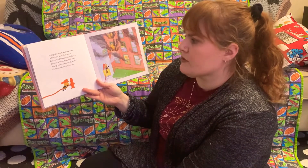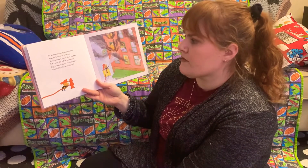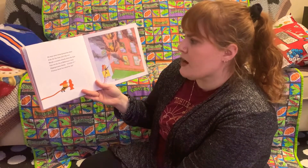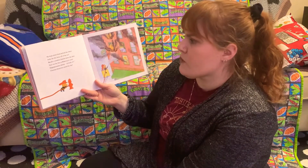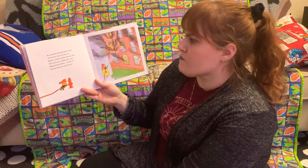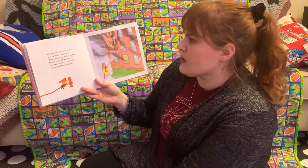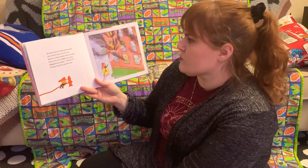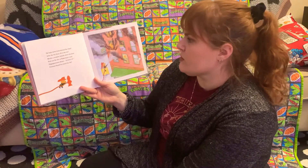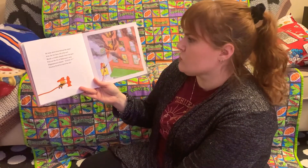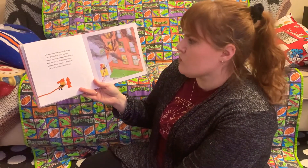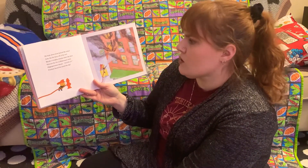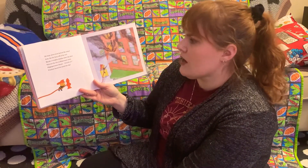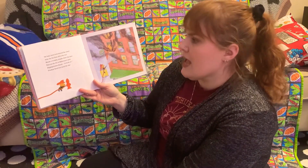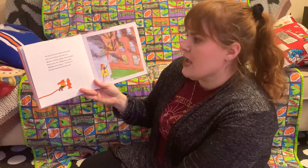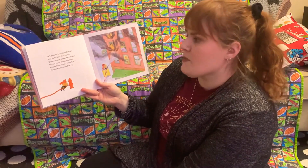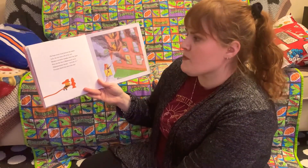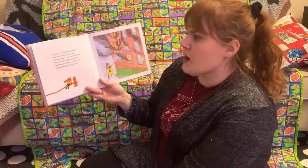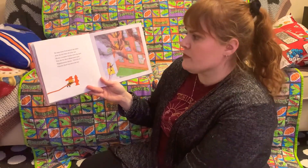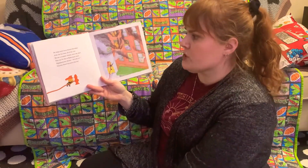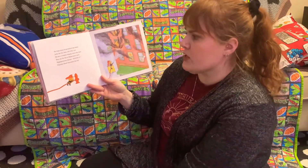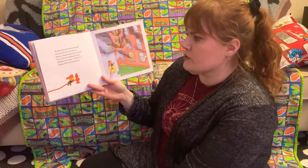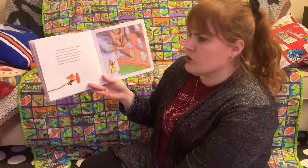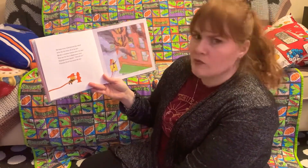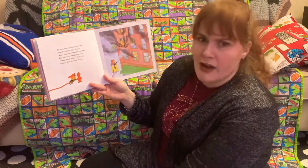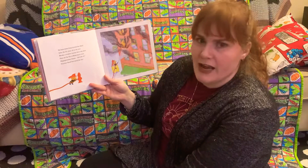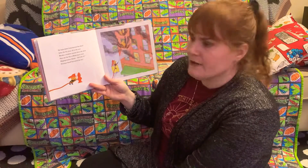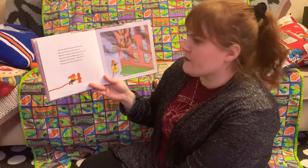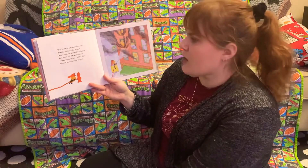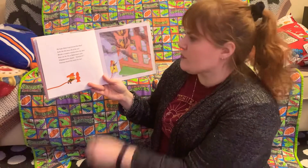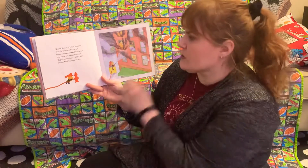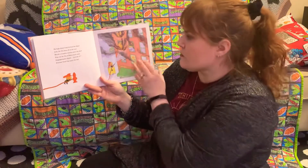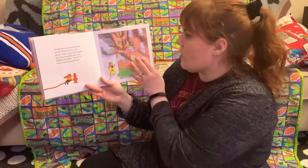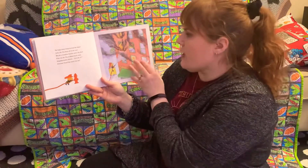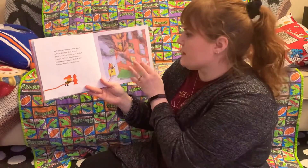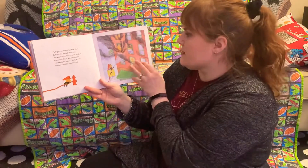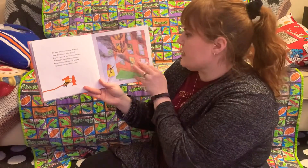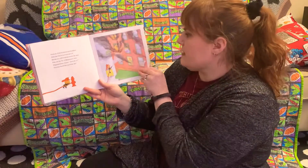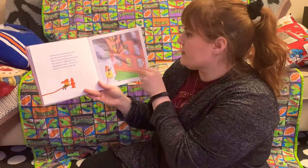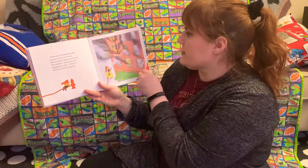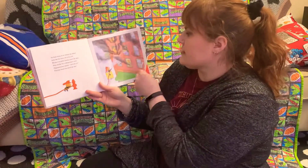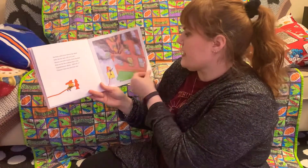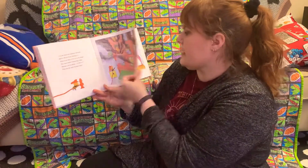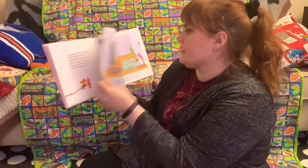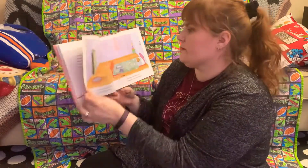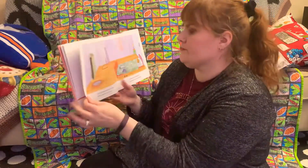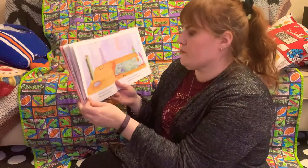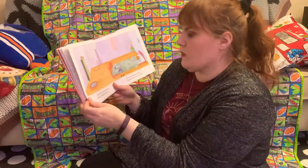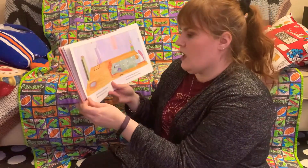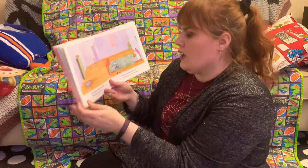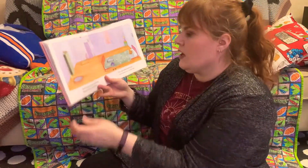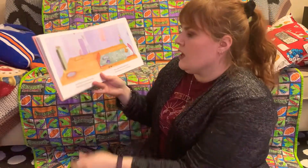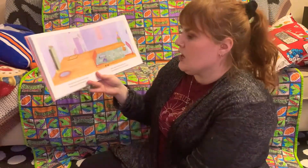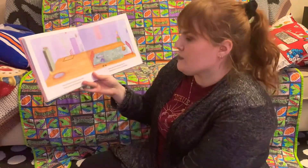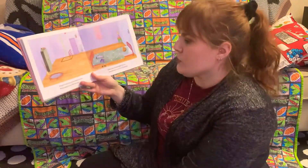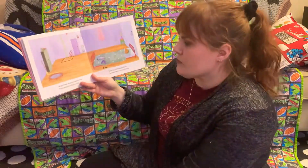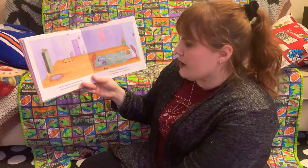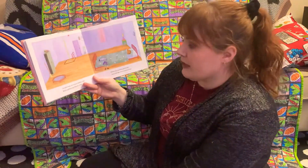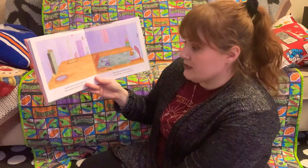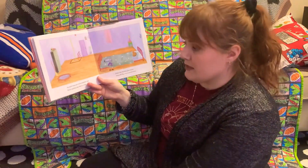fire at Bakerman's store. Hippopotamus shouts, hooray! Fireman Small has saved the day. He pulls back into station